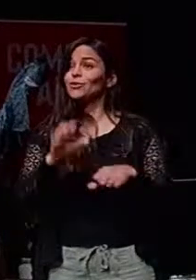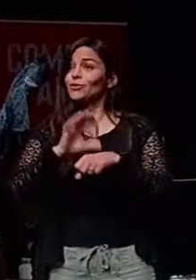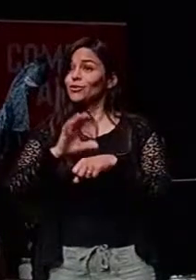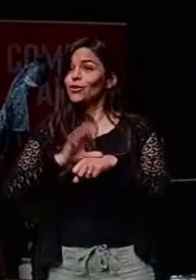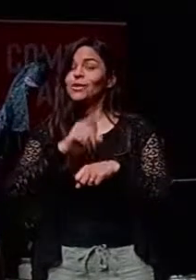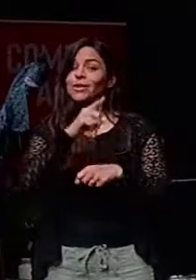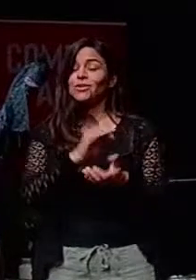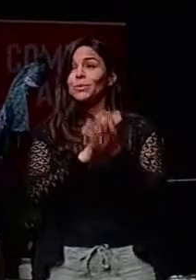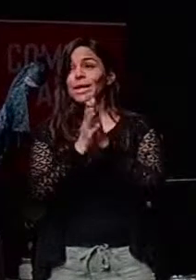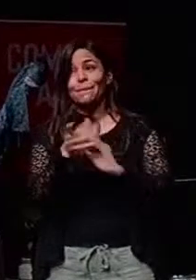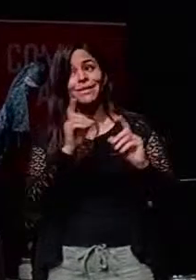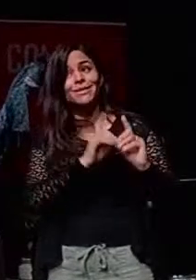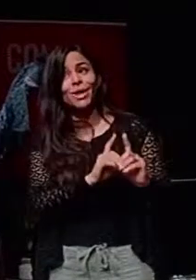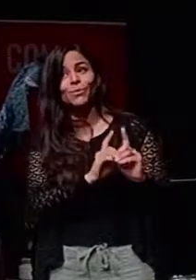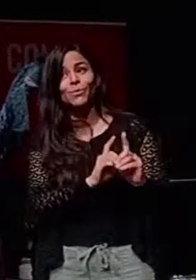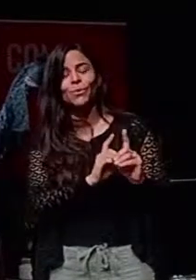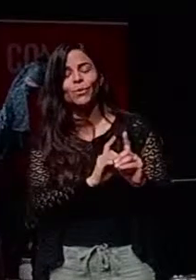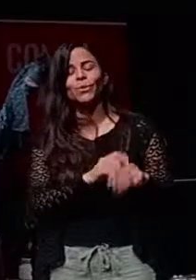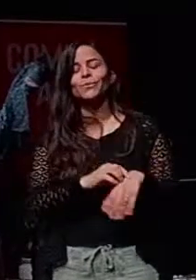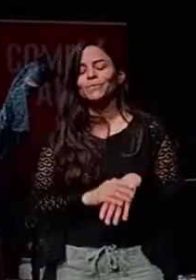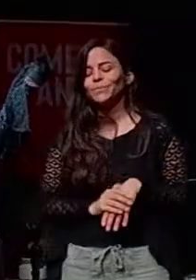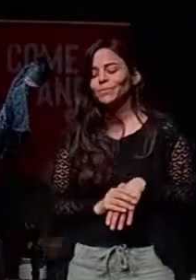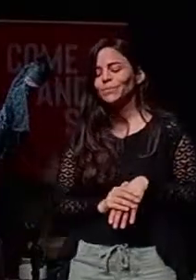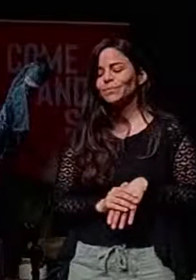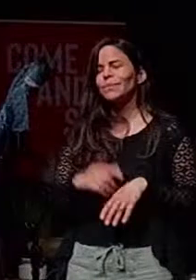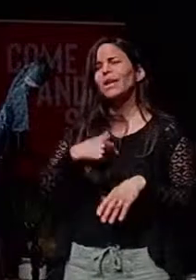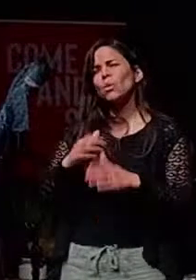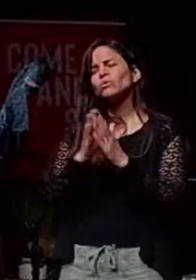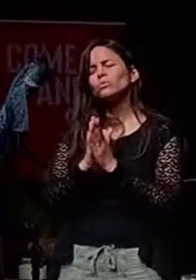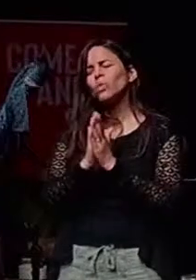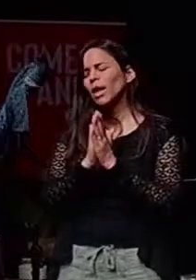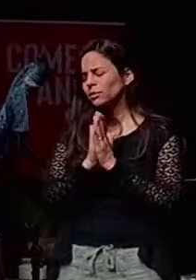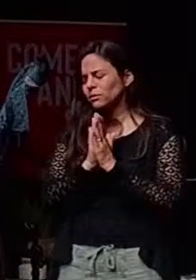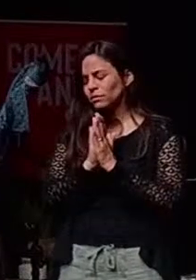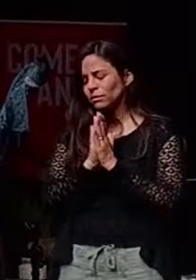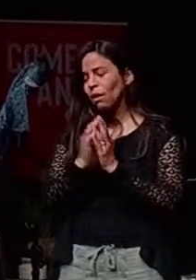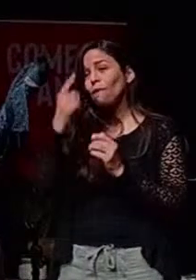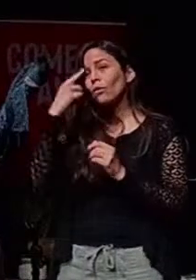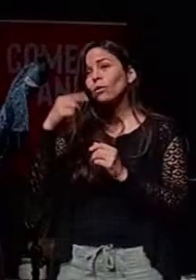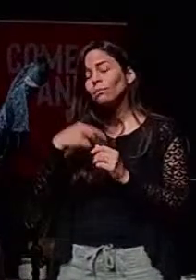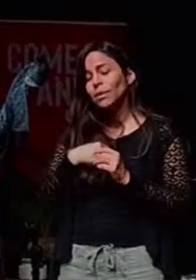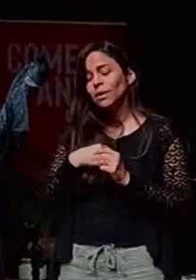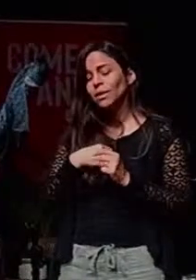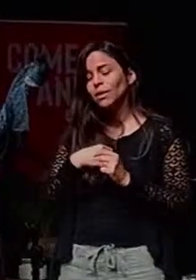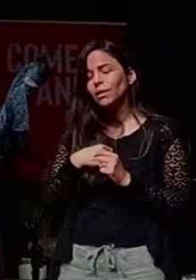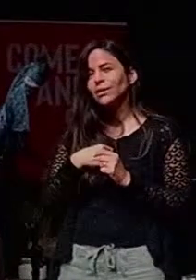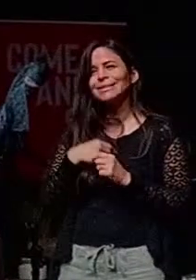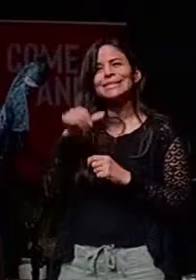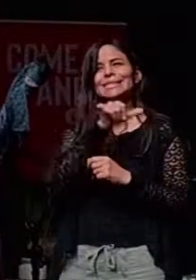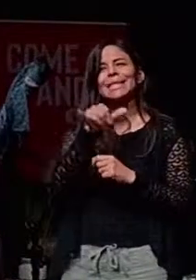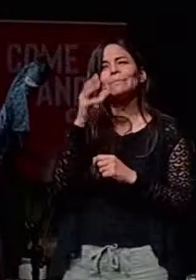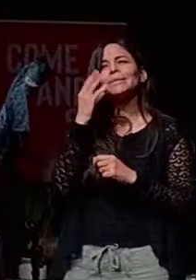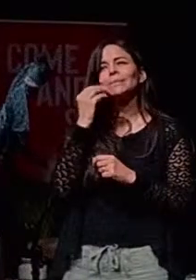disciple. And so after that, I was praying for a while for me to have dad, because she was a single mom.